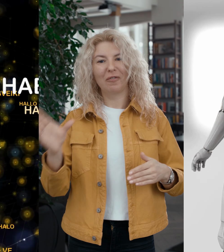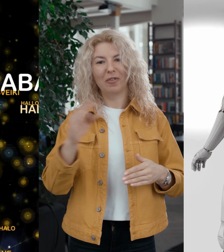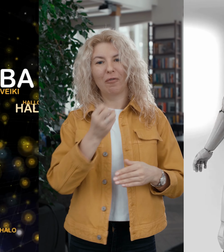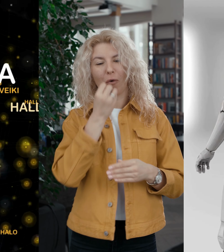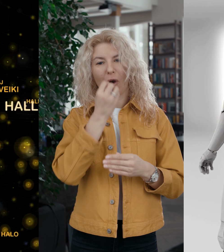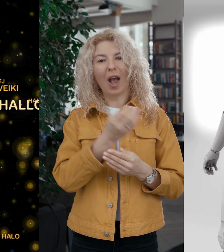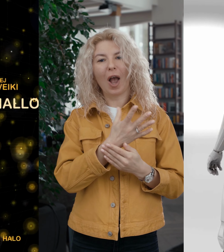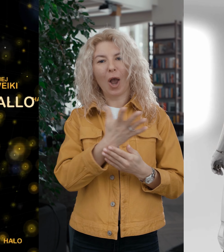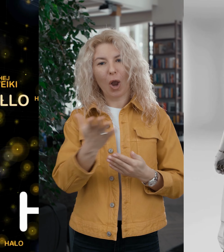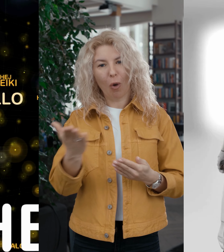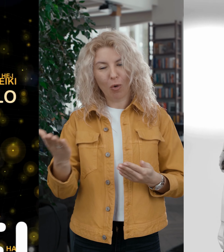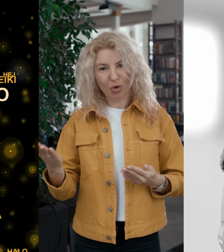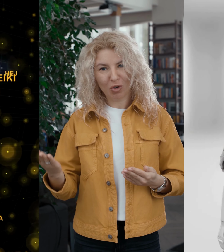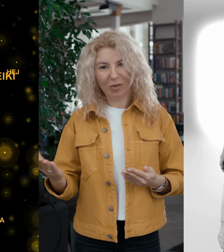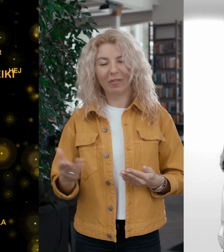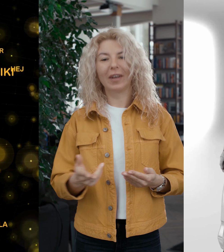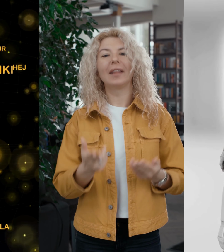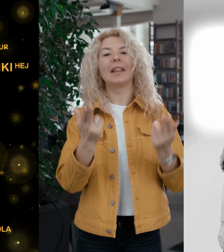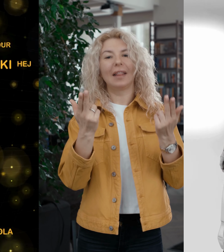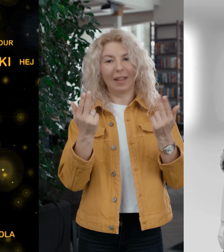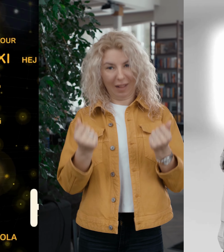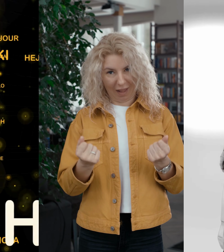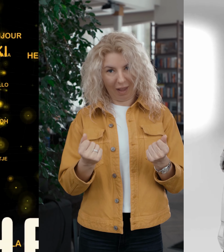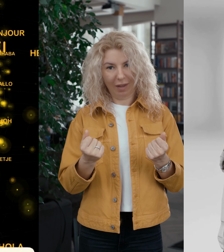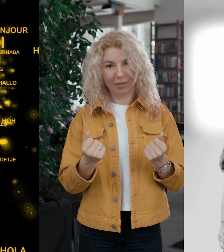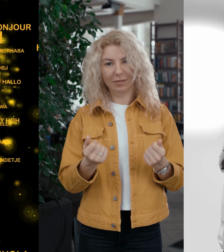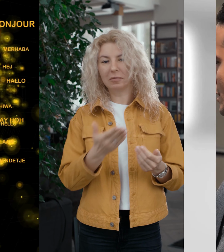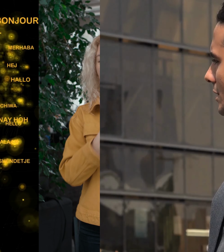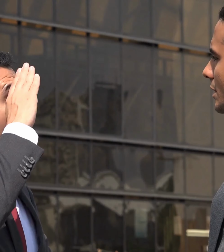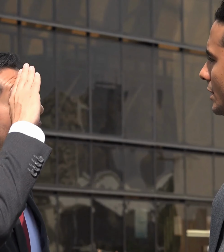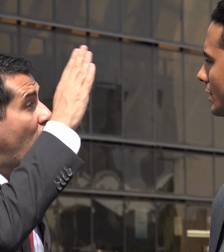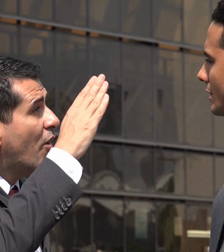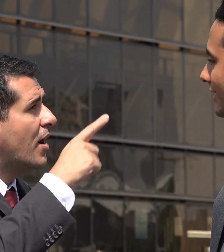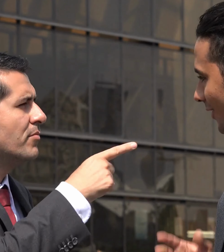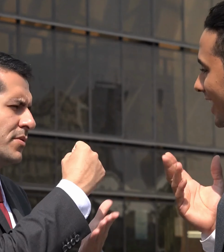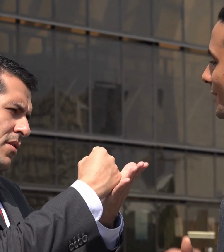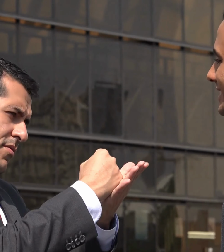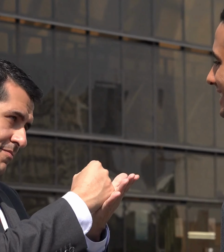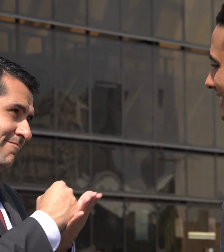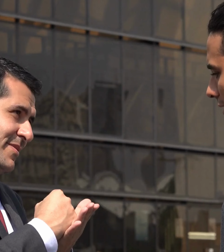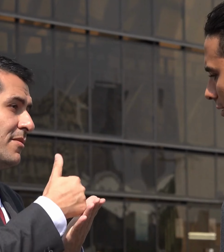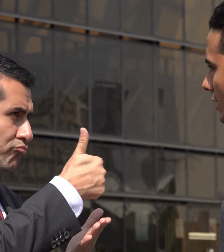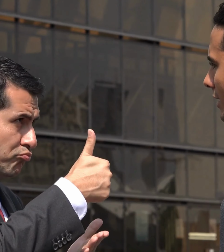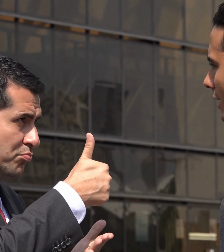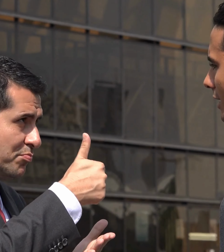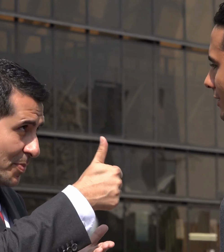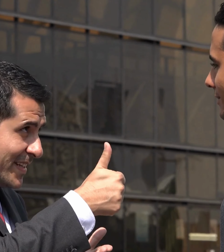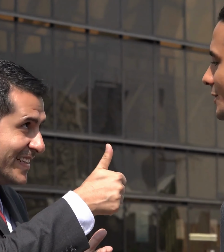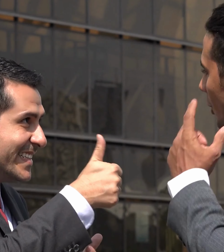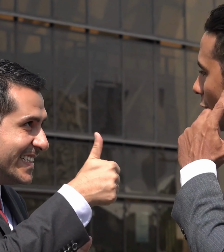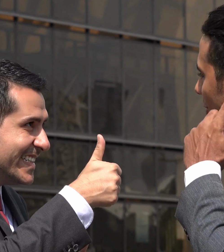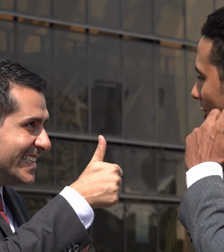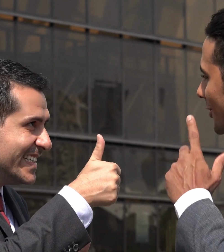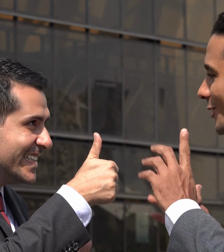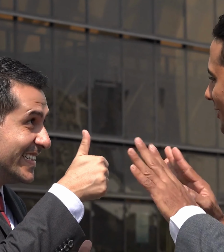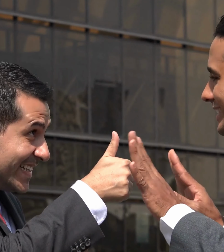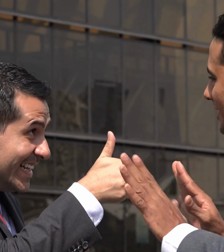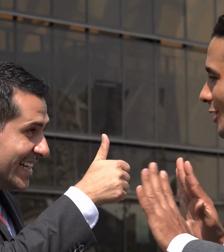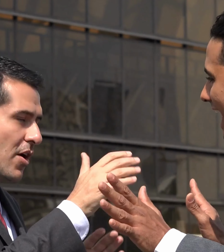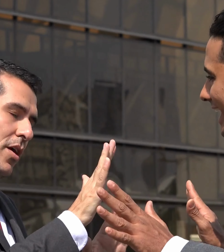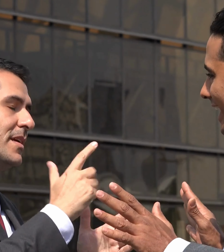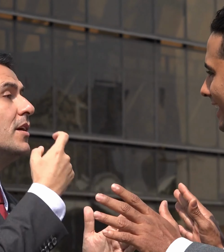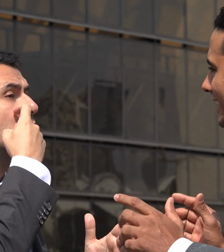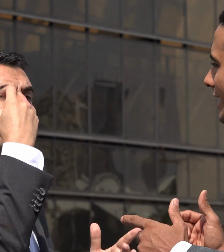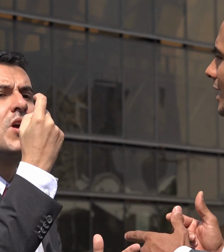casual conversation or a critical moment, Sign Gemma makes face-to-face communication smoother for the deaf and hard-of-hearing community. What sets